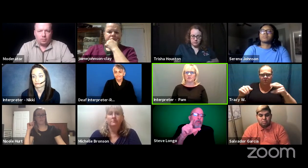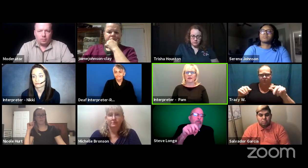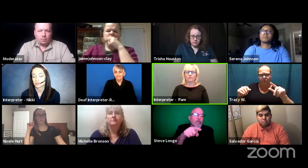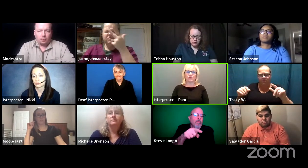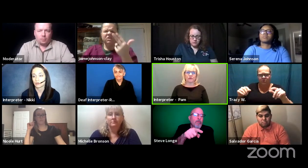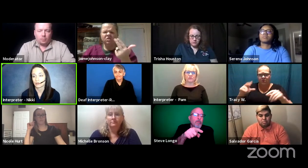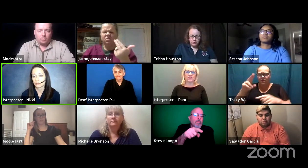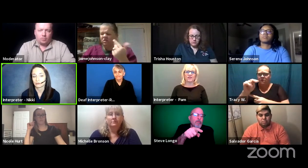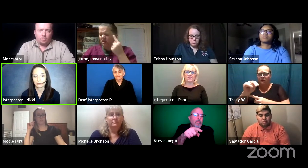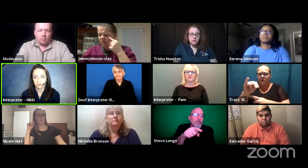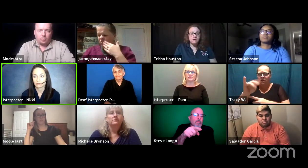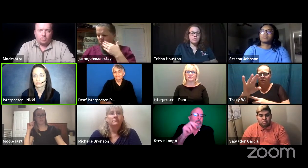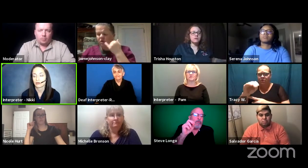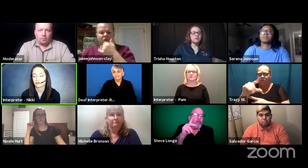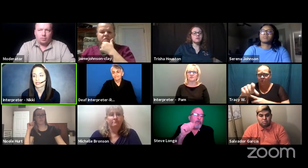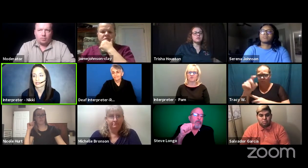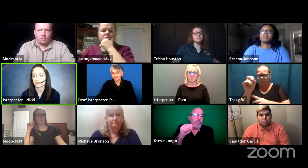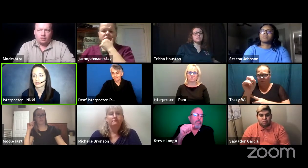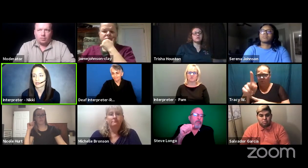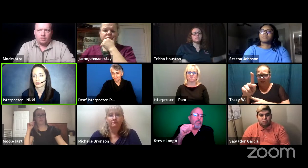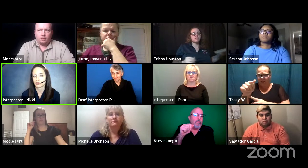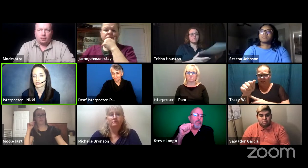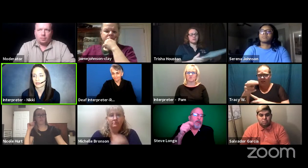So, April 13th. I'll write that down, April 13th.